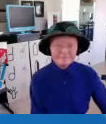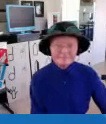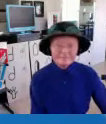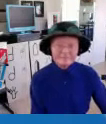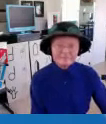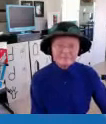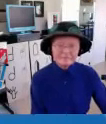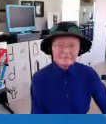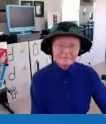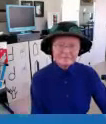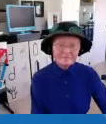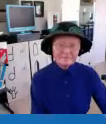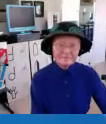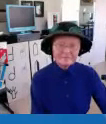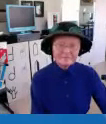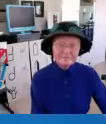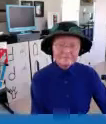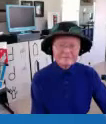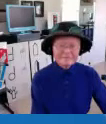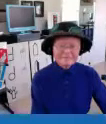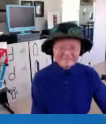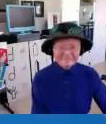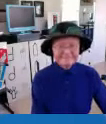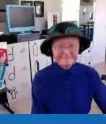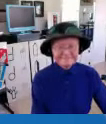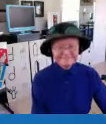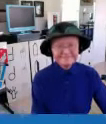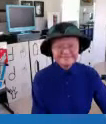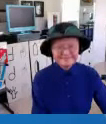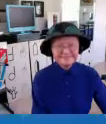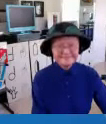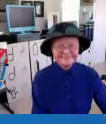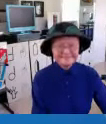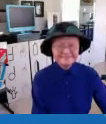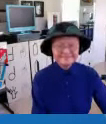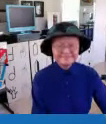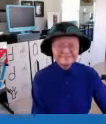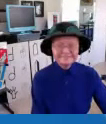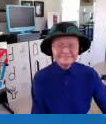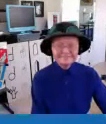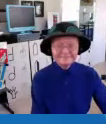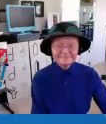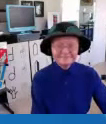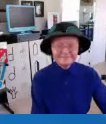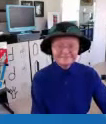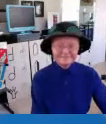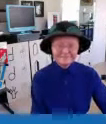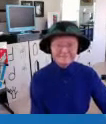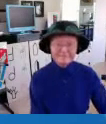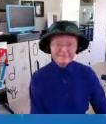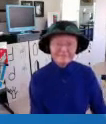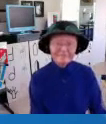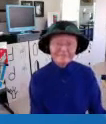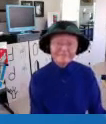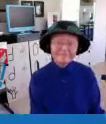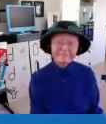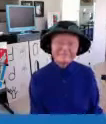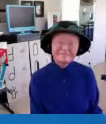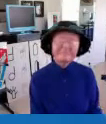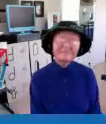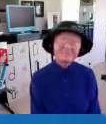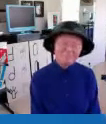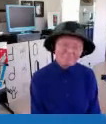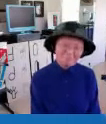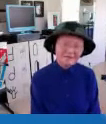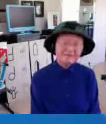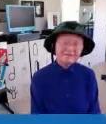writing just shows you this right away. It's really nice to see that. 3, you can see how there's 3 fingers. There's different choices of those 3 fingers, and